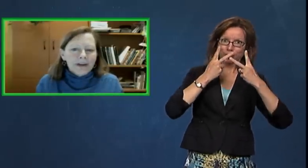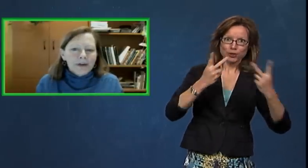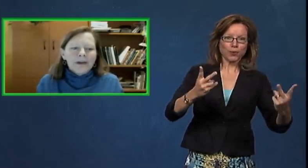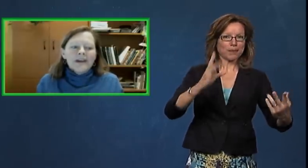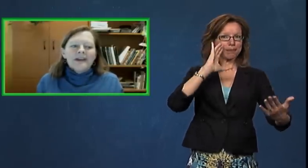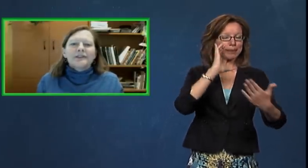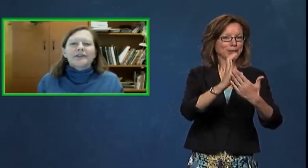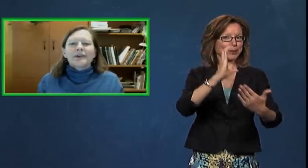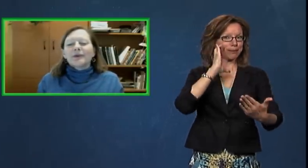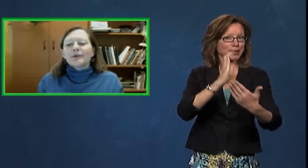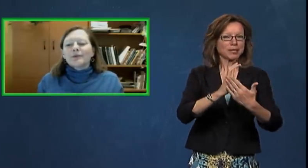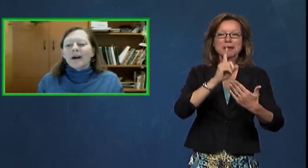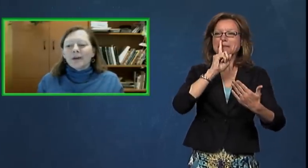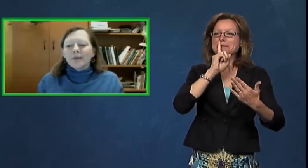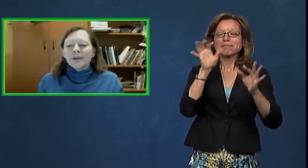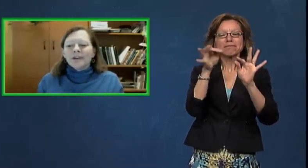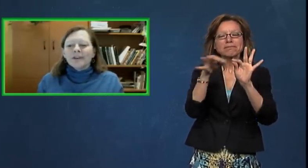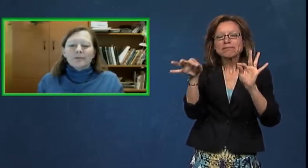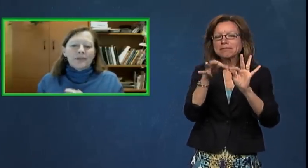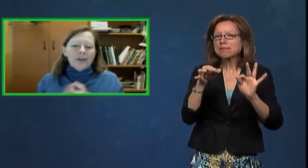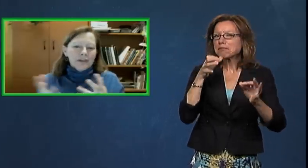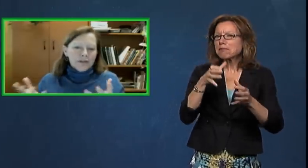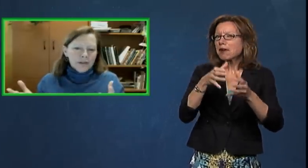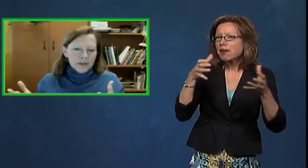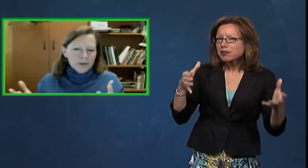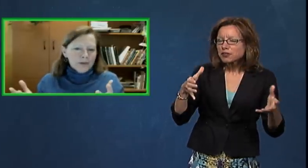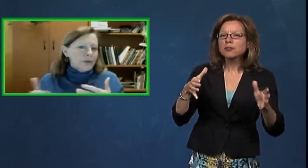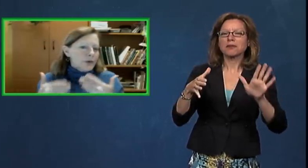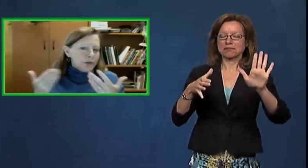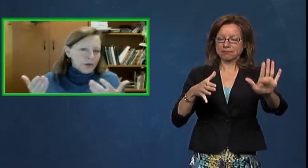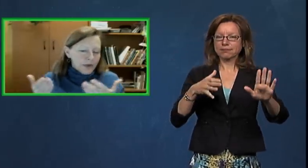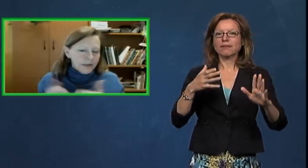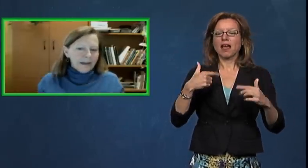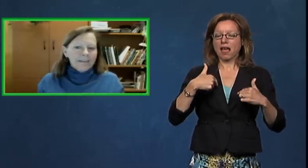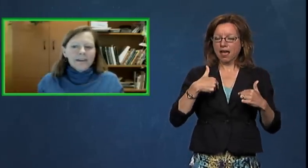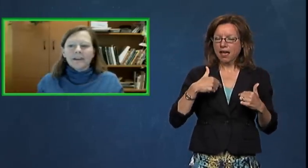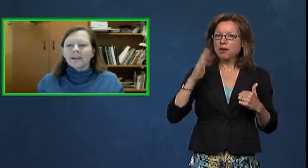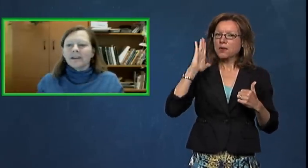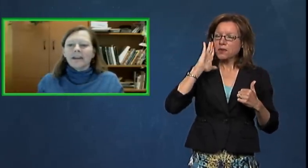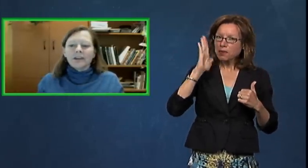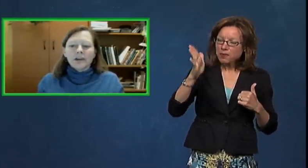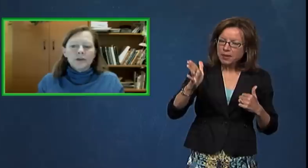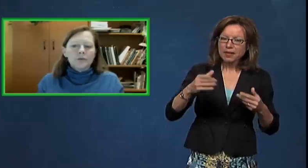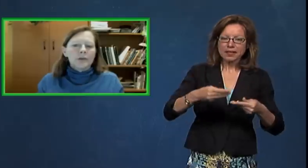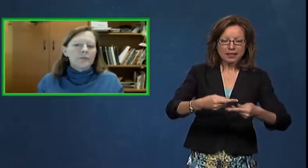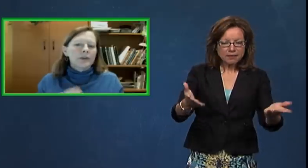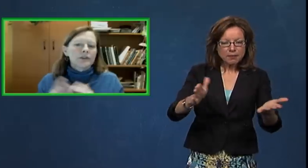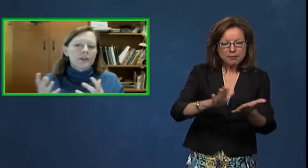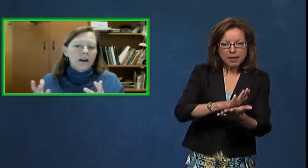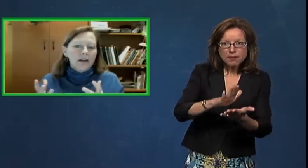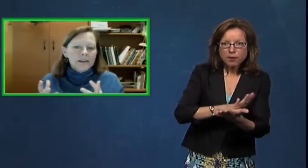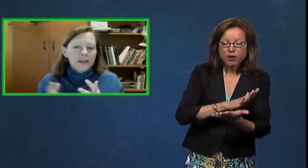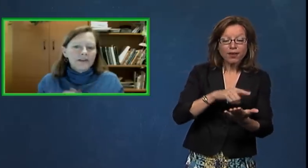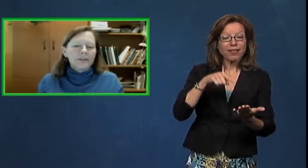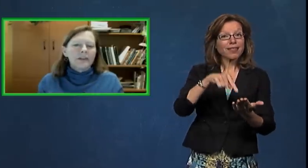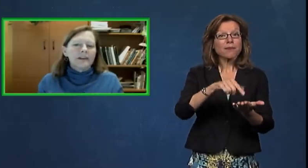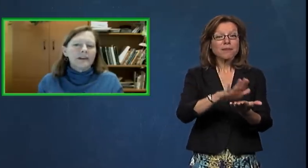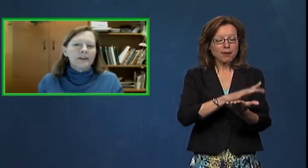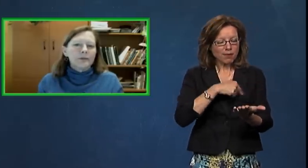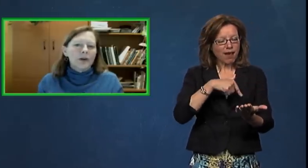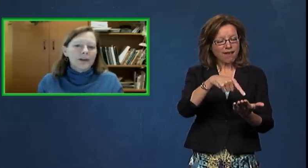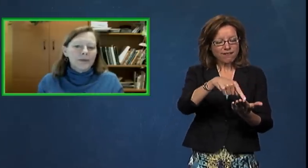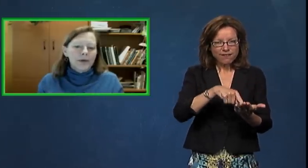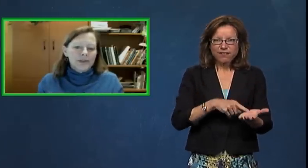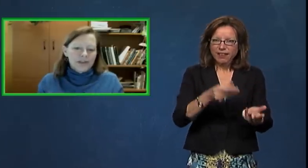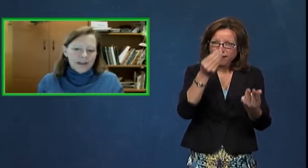on them. So I will provide for you, if you don't already have it, a handout with much of the content that I